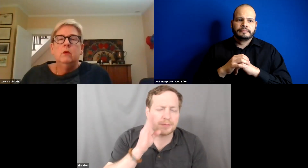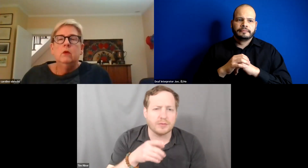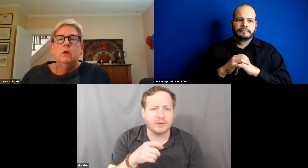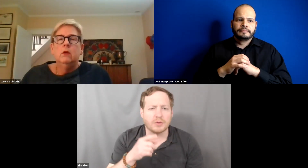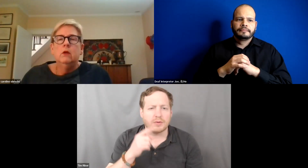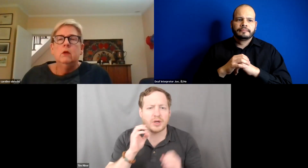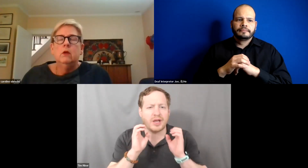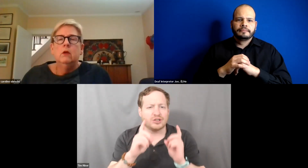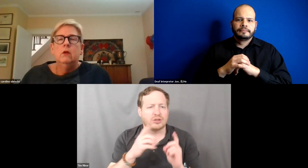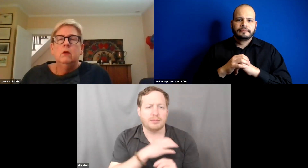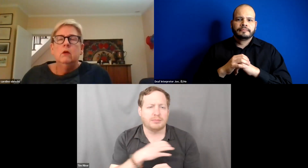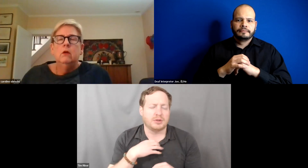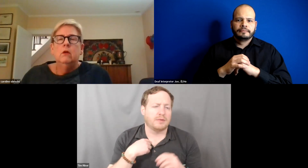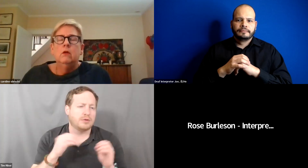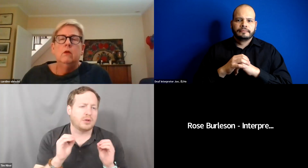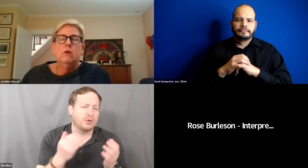Pam?